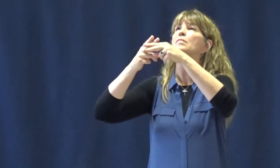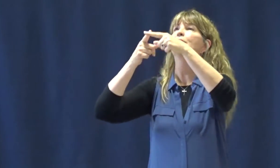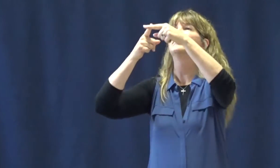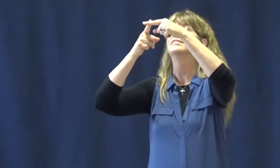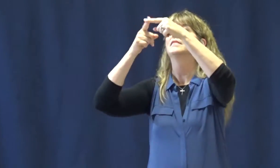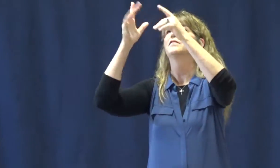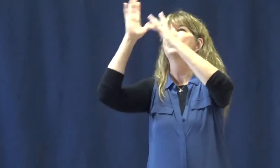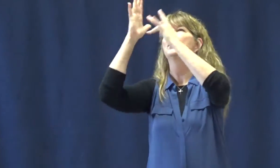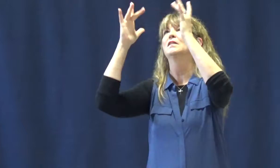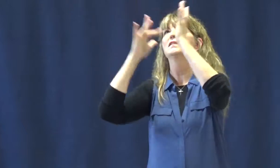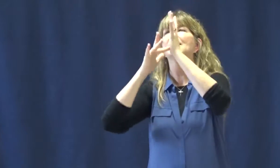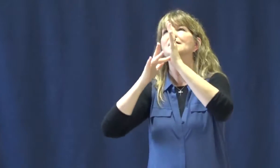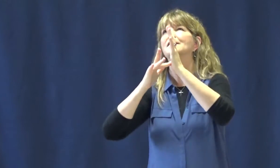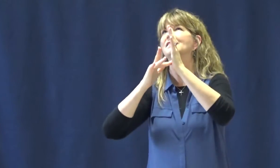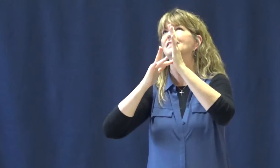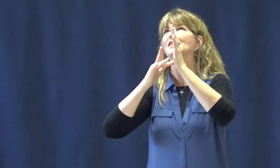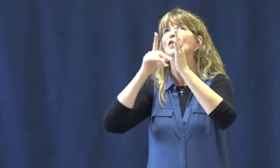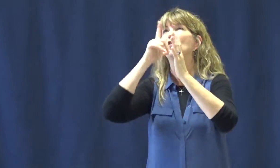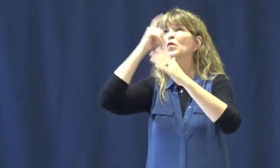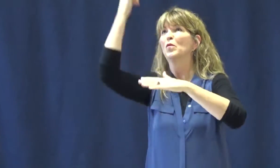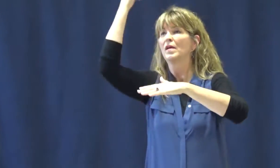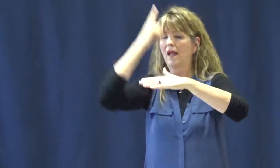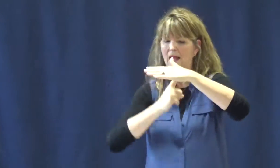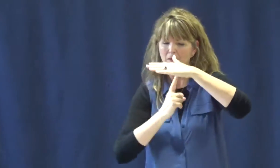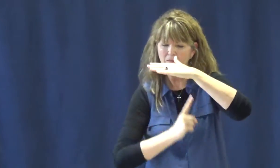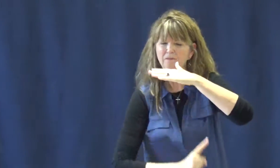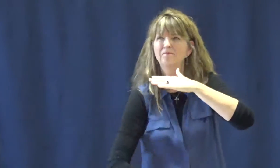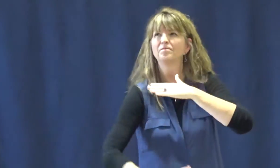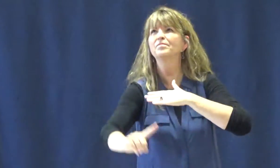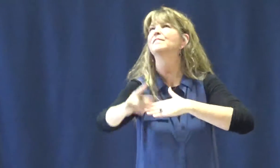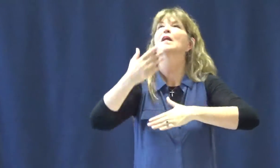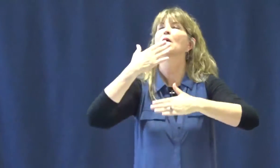of this in the name of Jesus, who